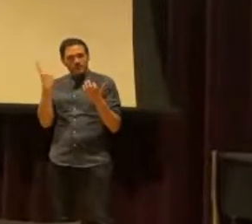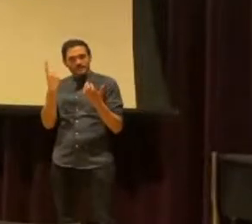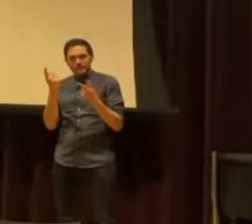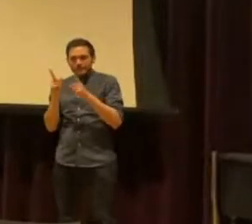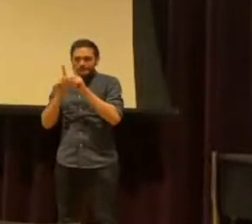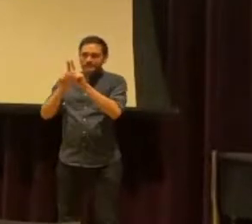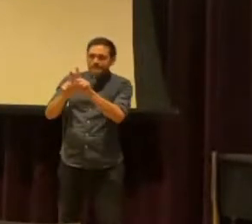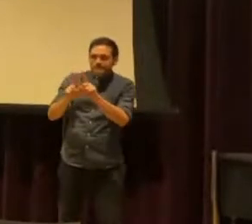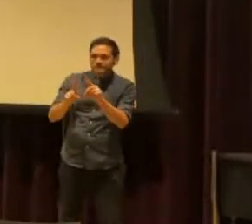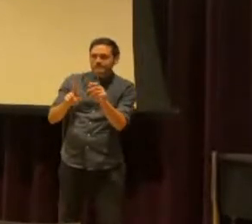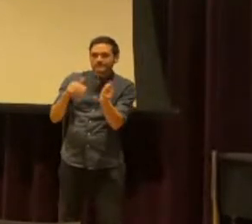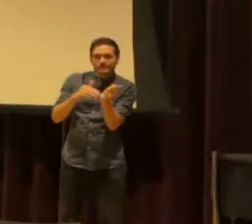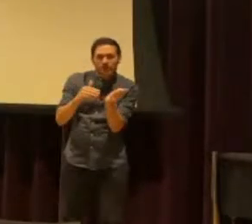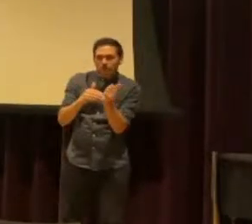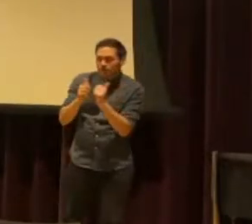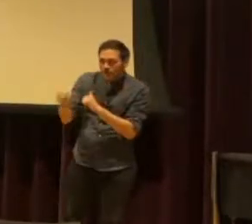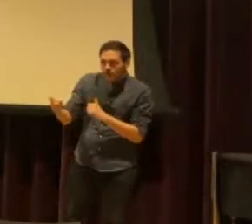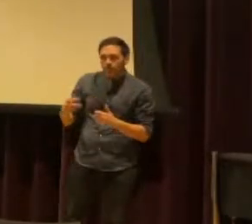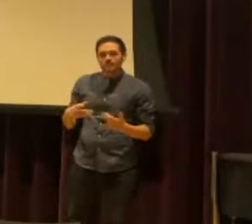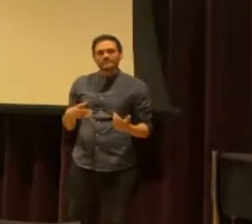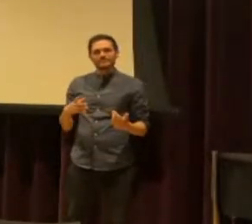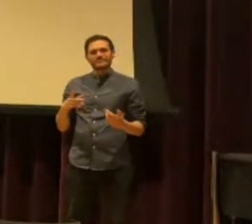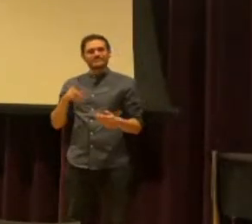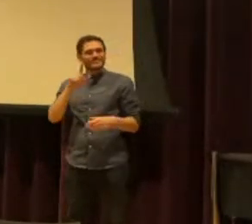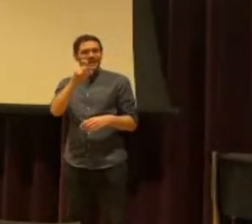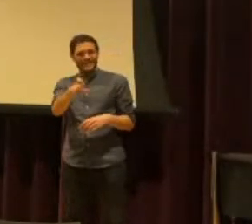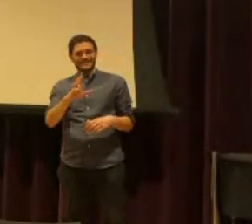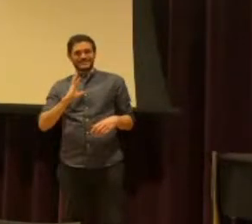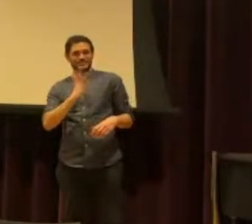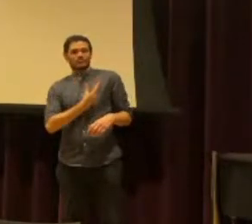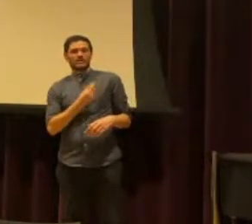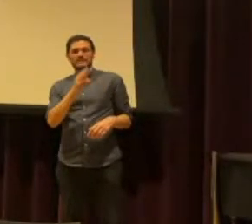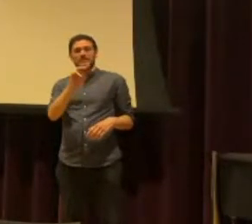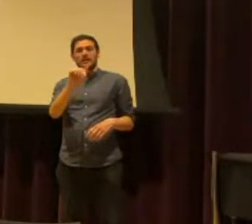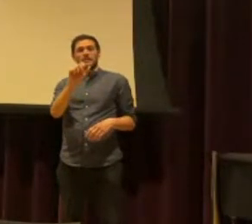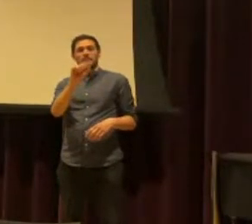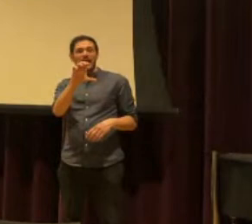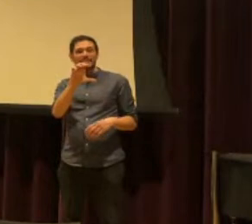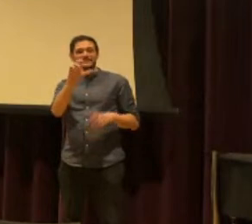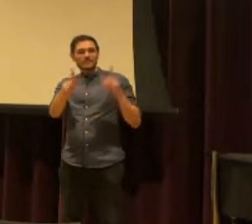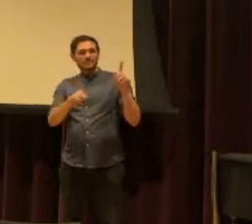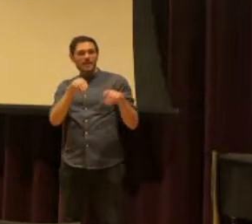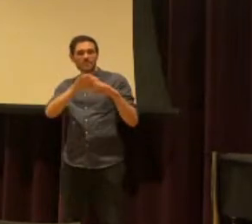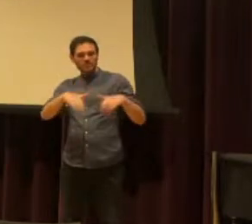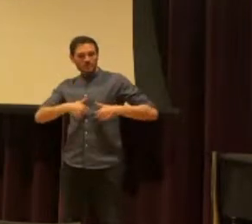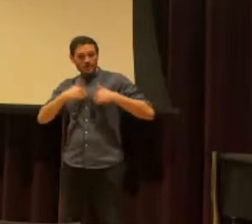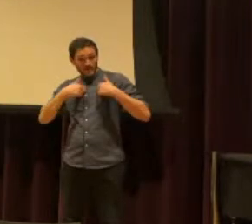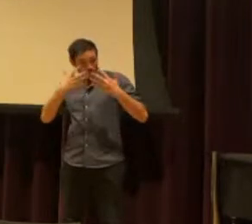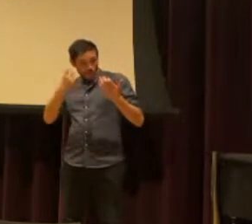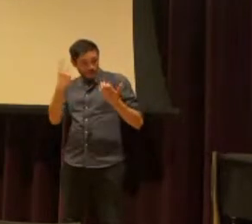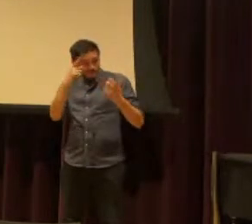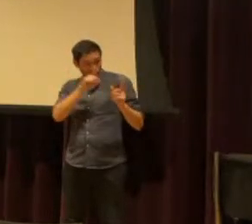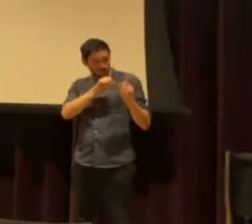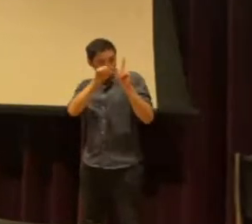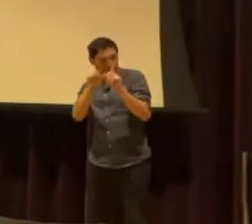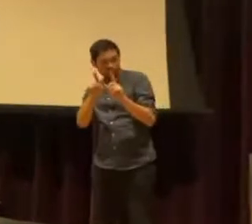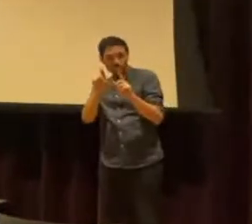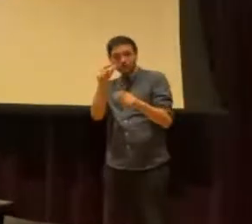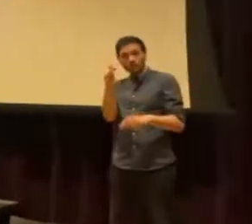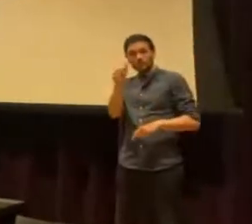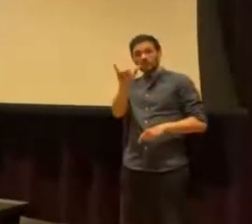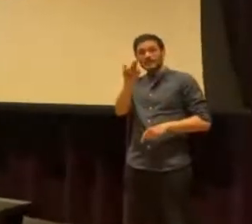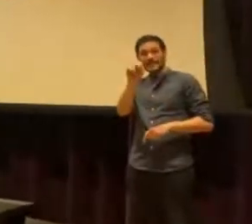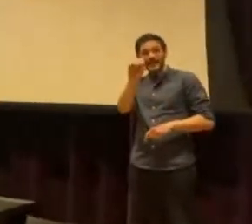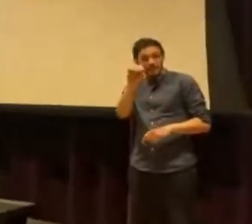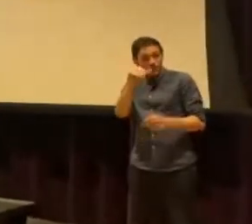the trans masculine people of your life if they need an escort to the gynecologist, if they need an